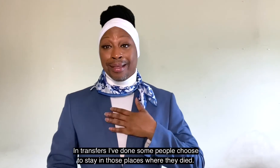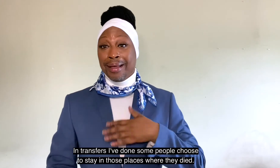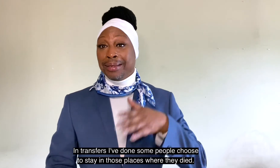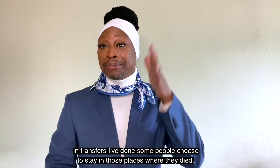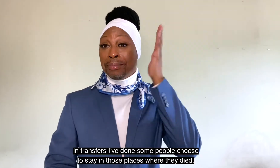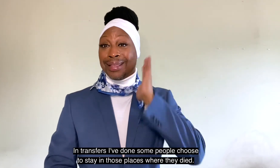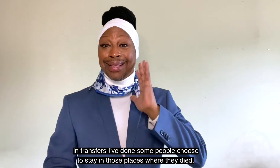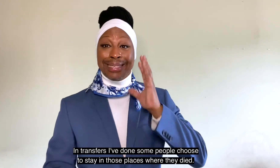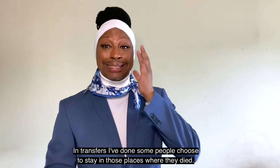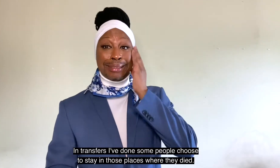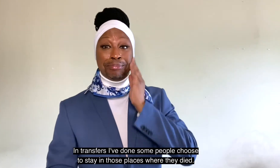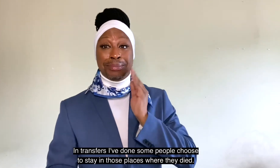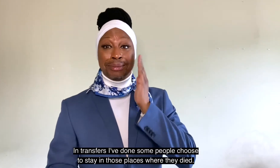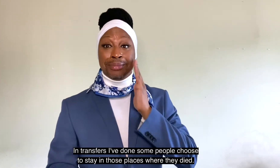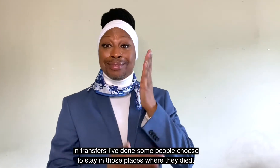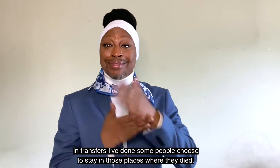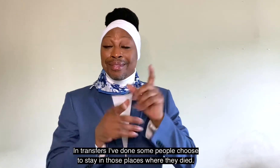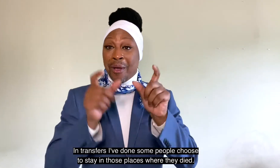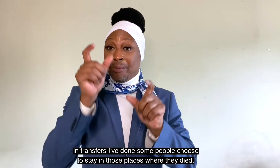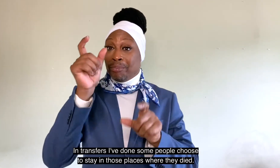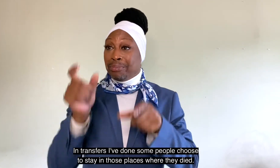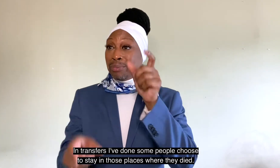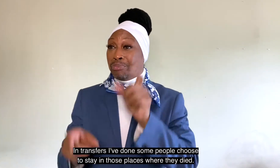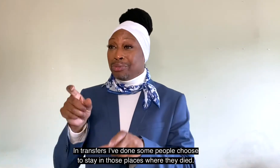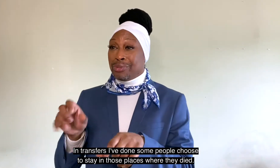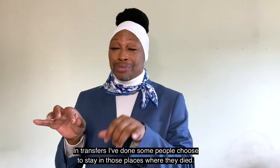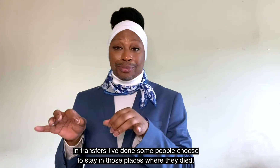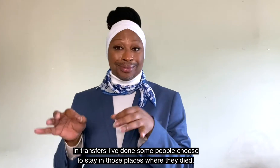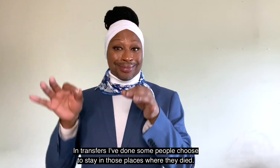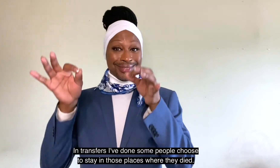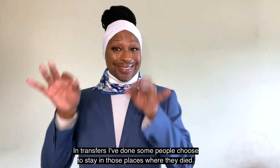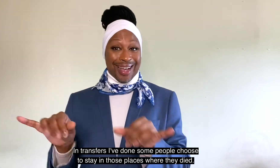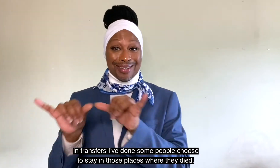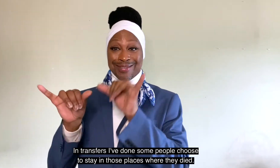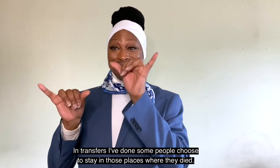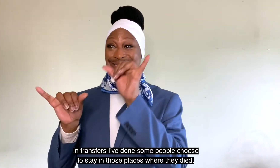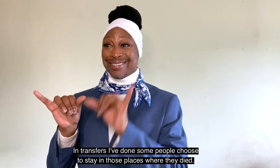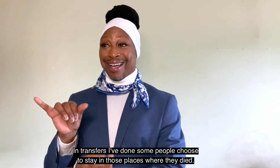In transers I've done, some people choose to stay in those places where they died.